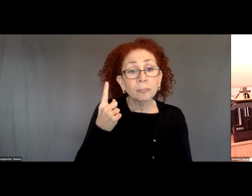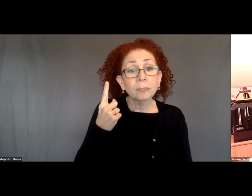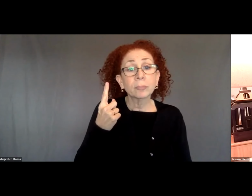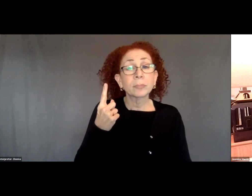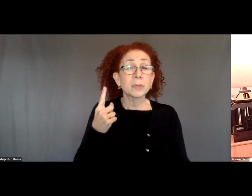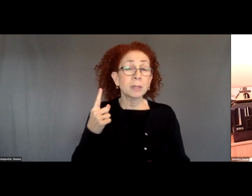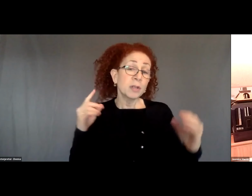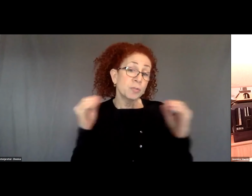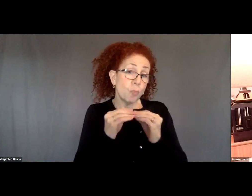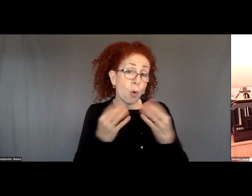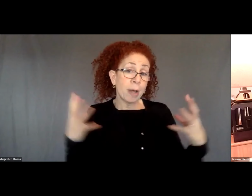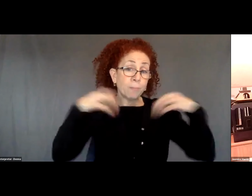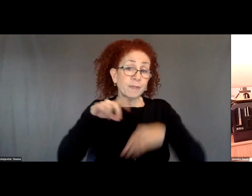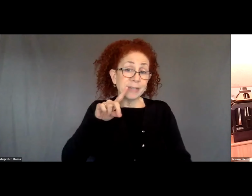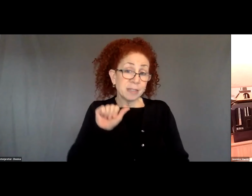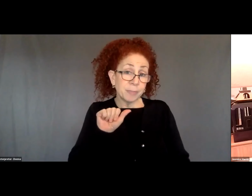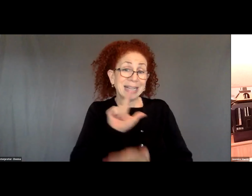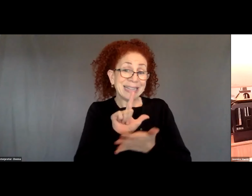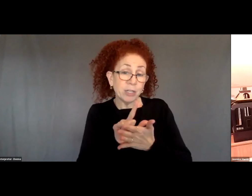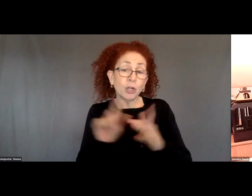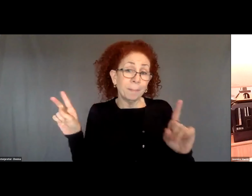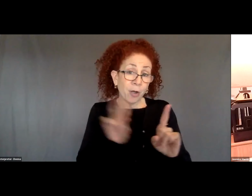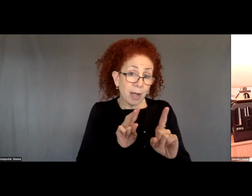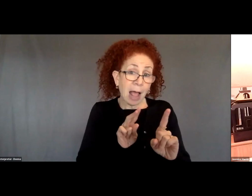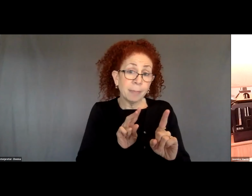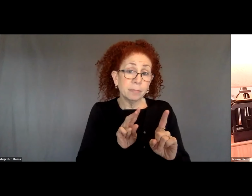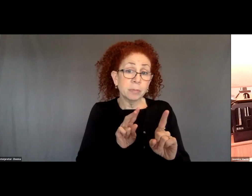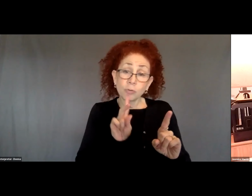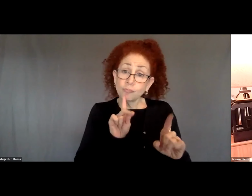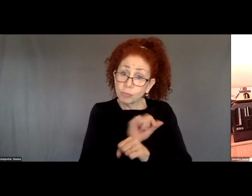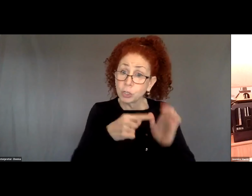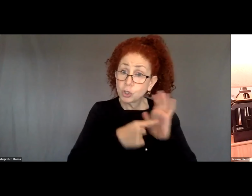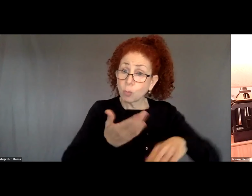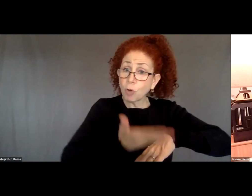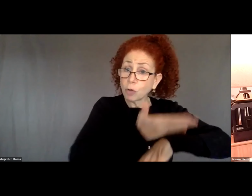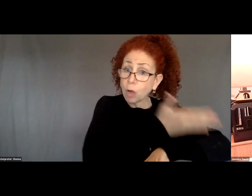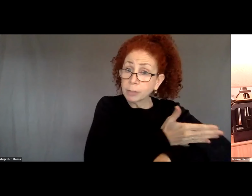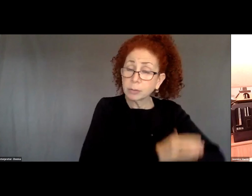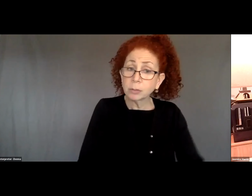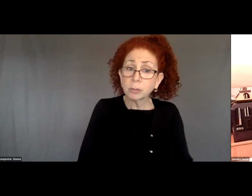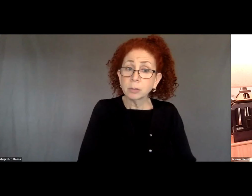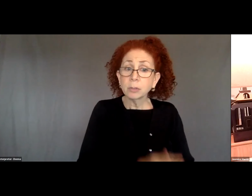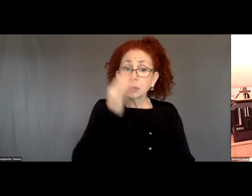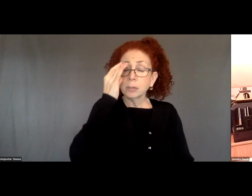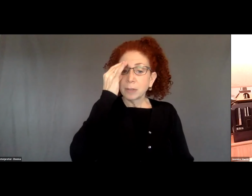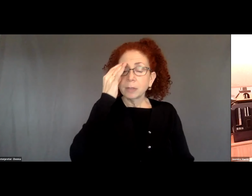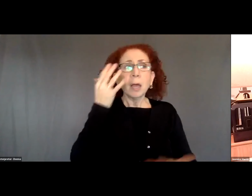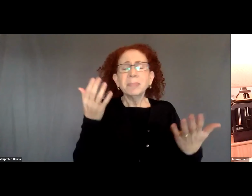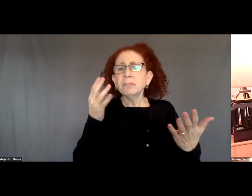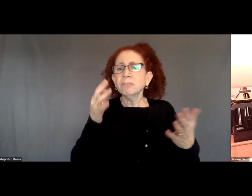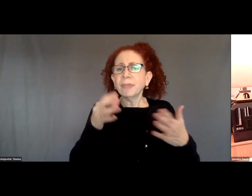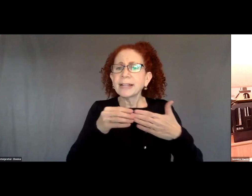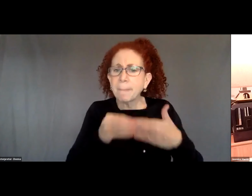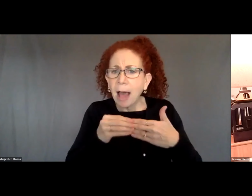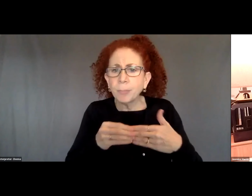greater embrace of disability legal paradigms actually a sign of progress? That is, the fact that it's malleable and broad,